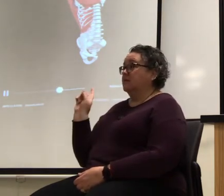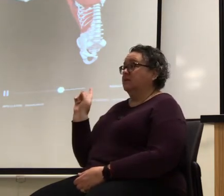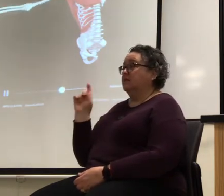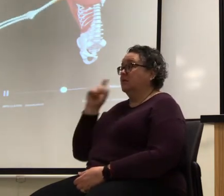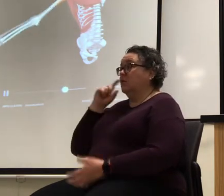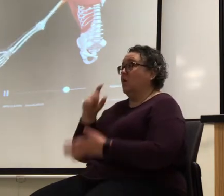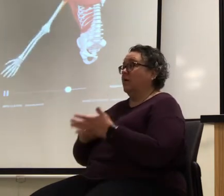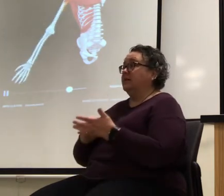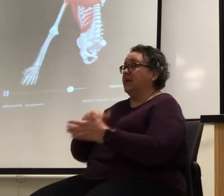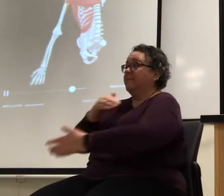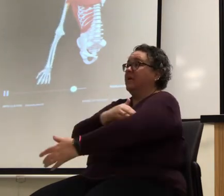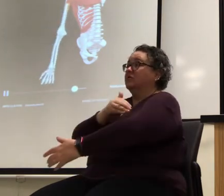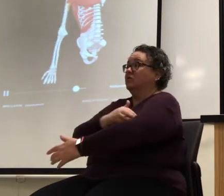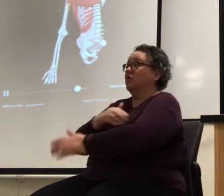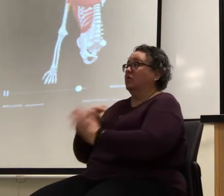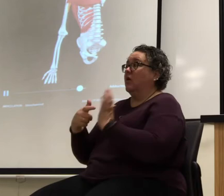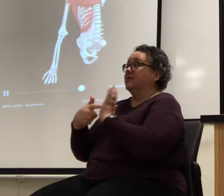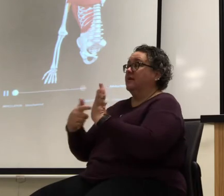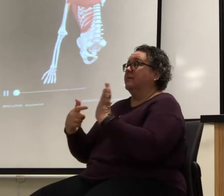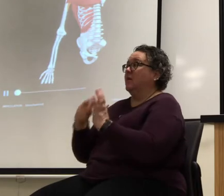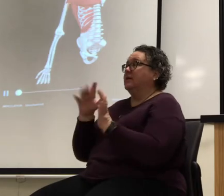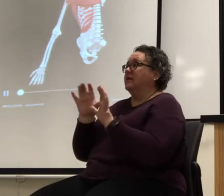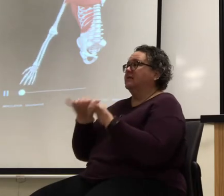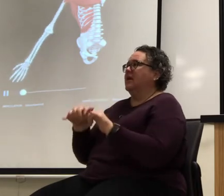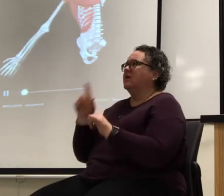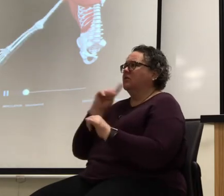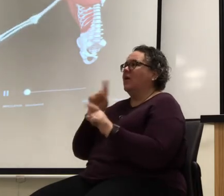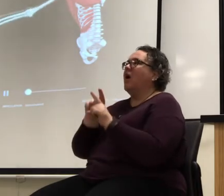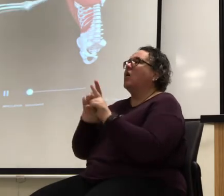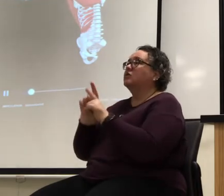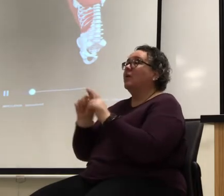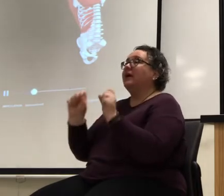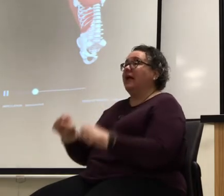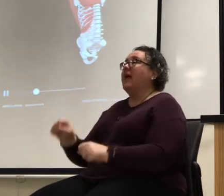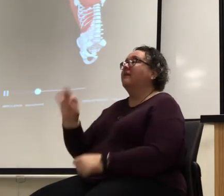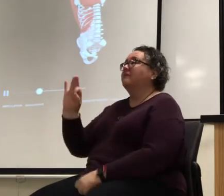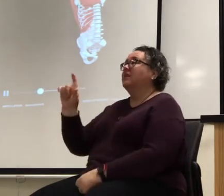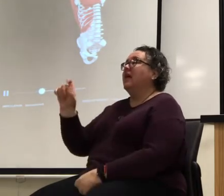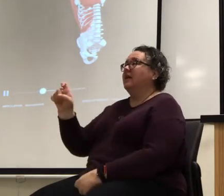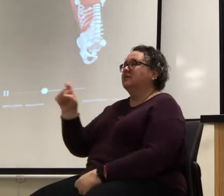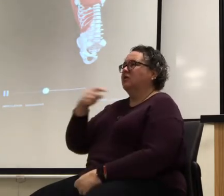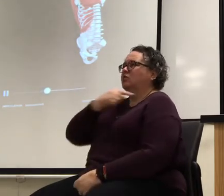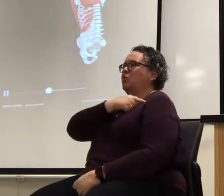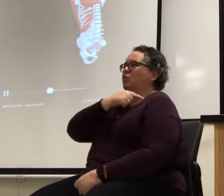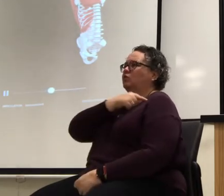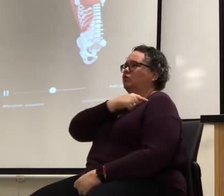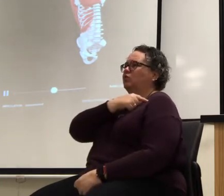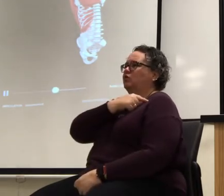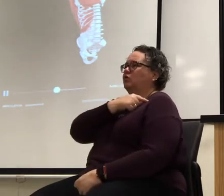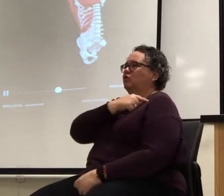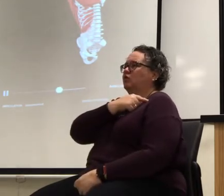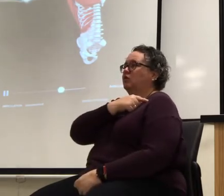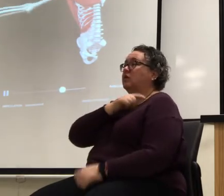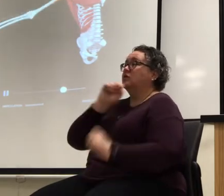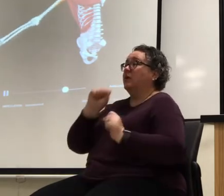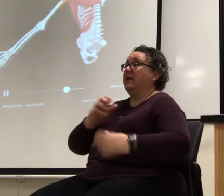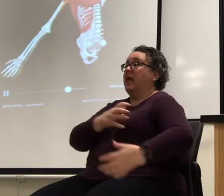Notice the muscle lights up when it does that. Okay, so this can also flex shoulder. So this can adduct,